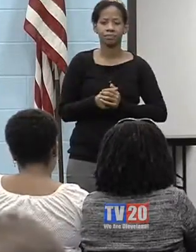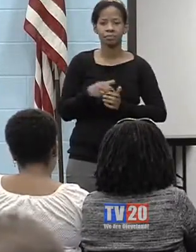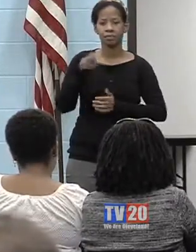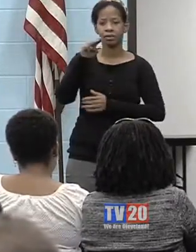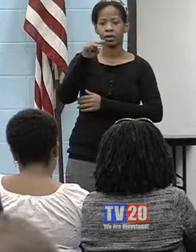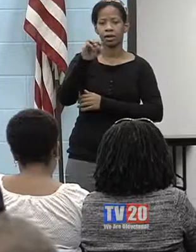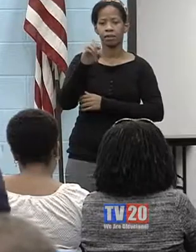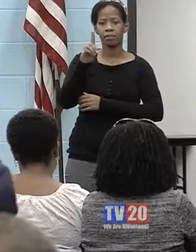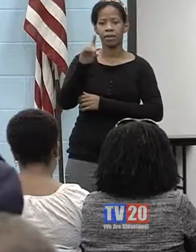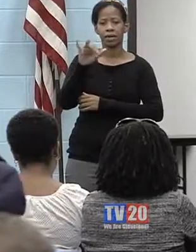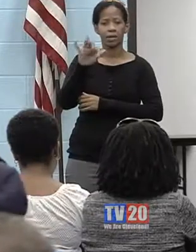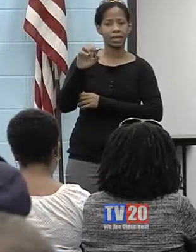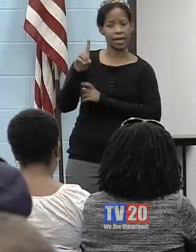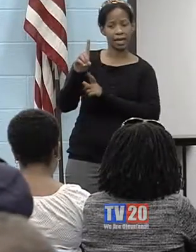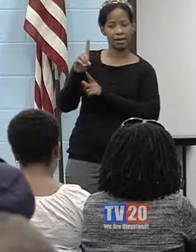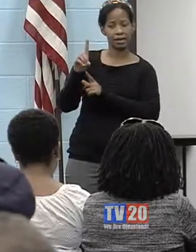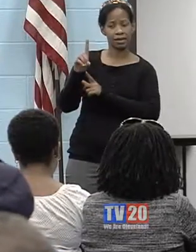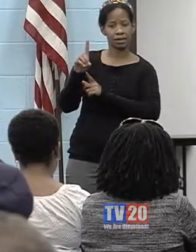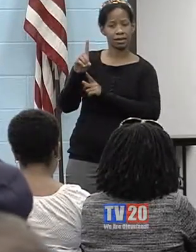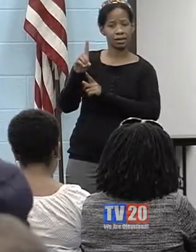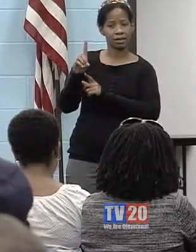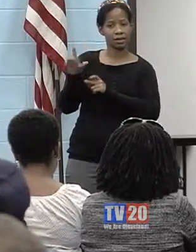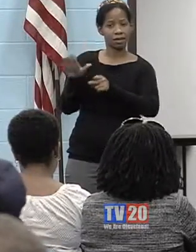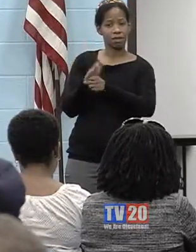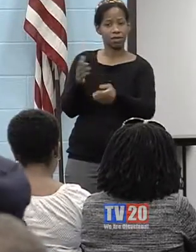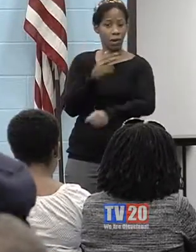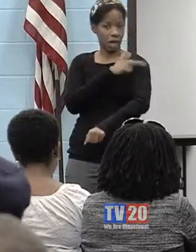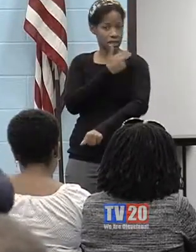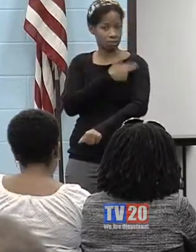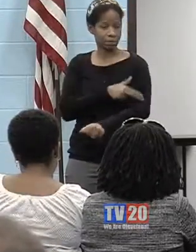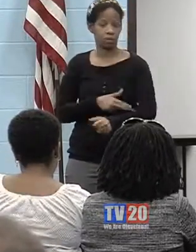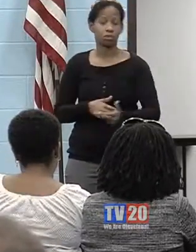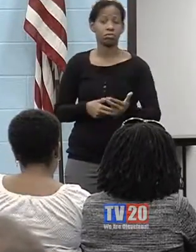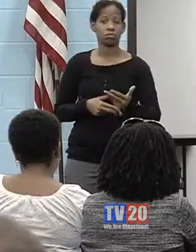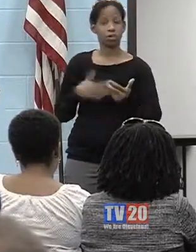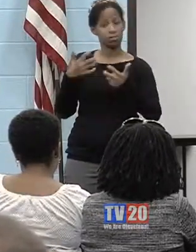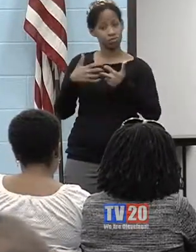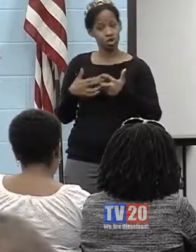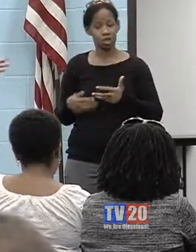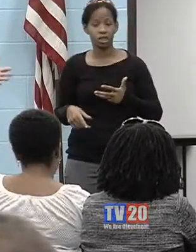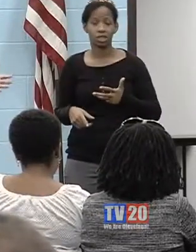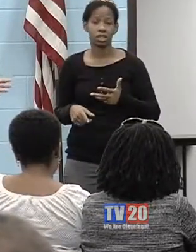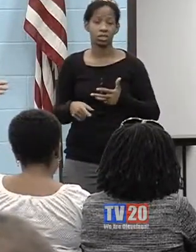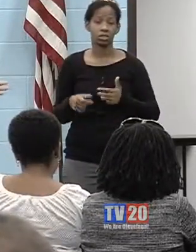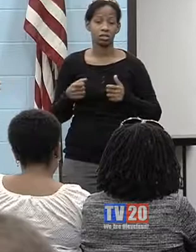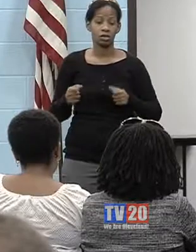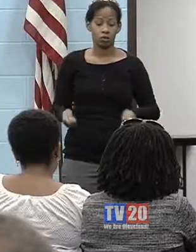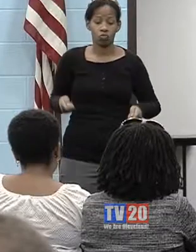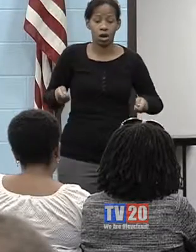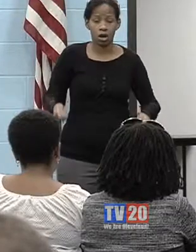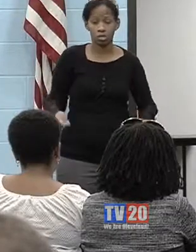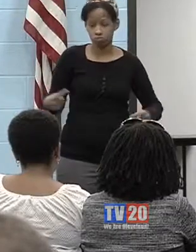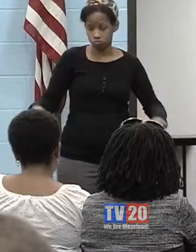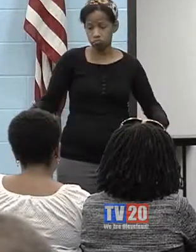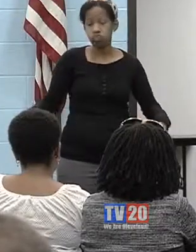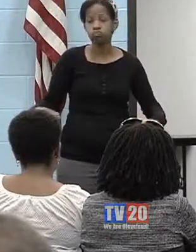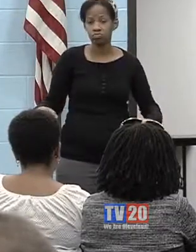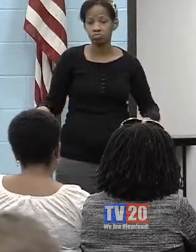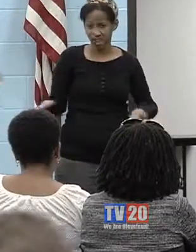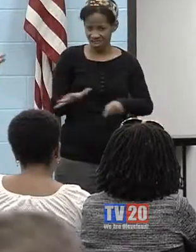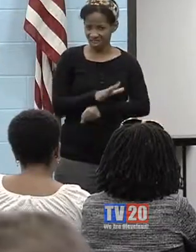Okay, Medicaid covers, let's see, hospital beds, ventilators, crutches,